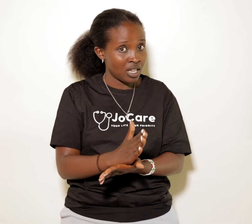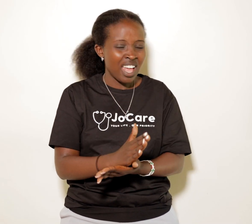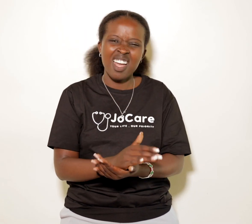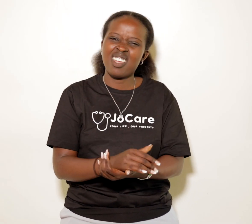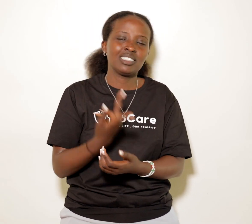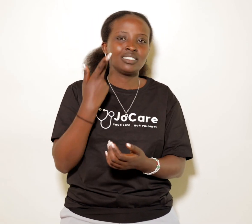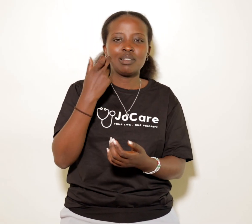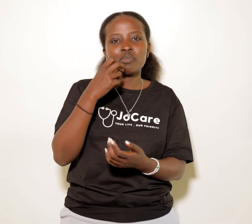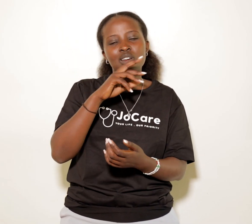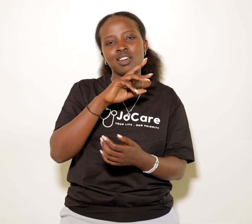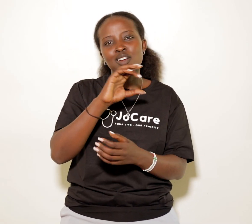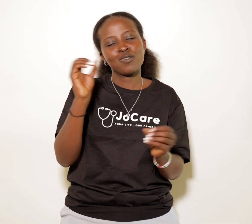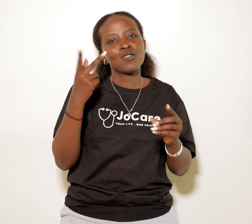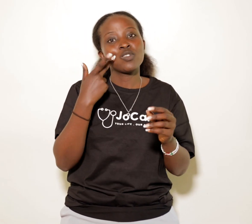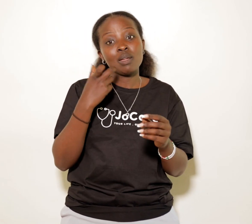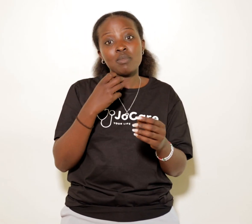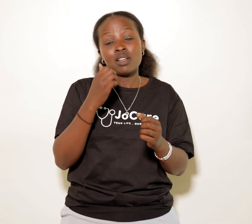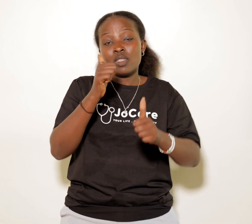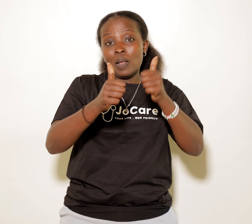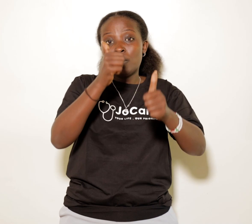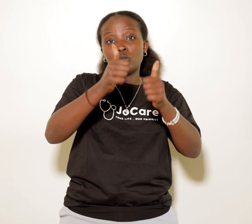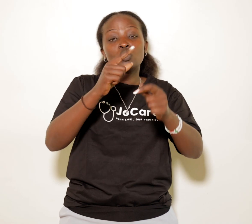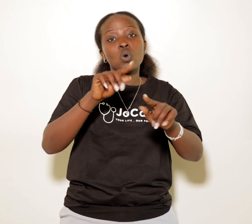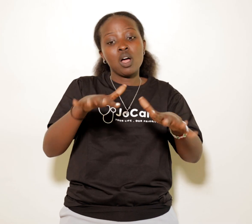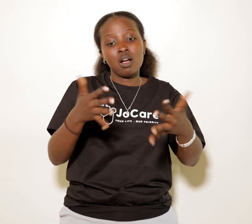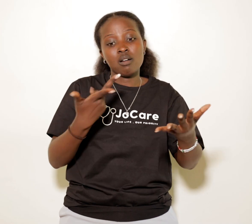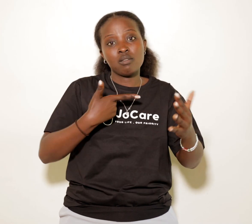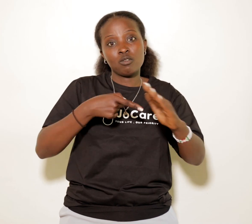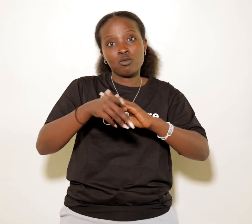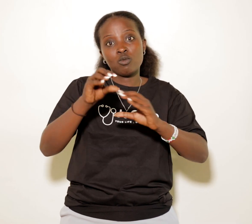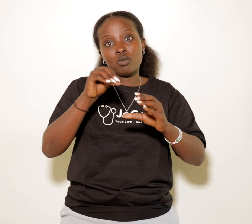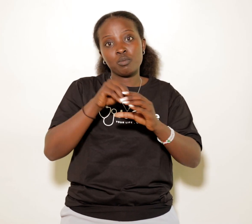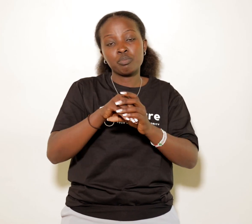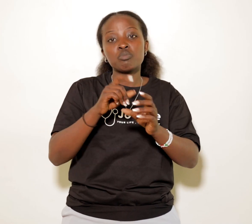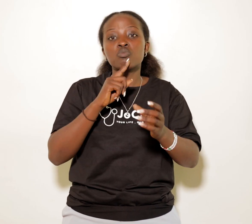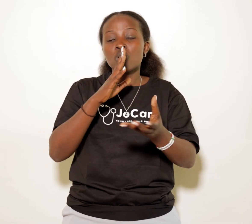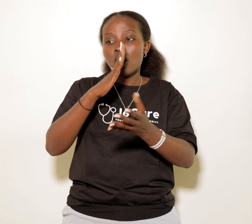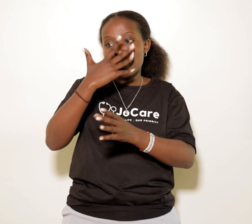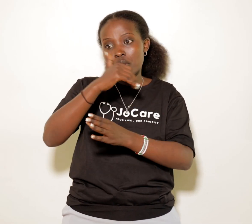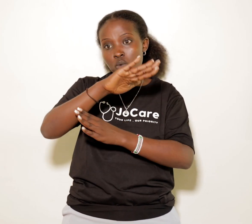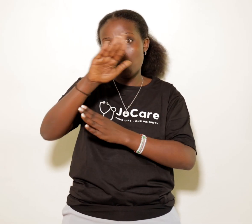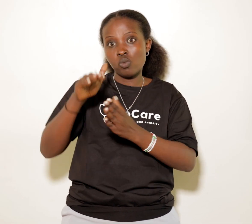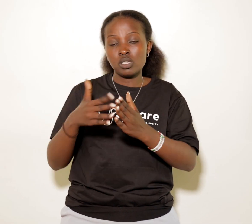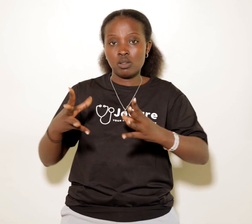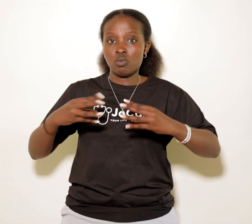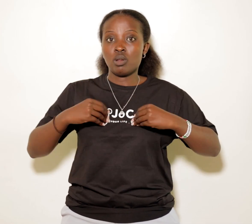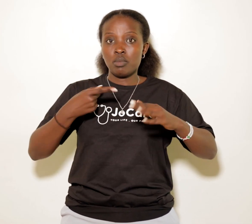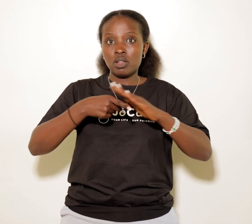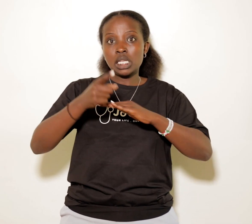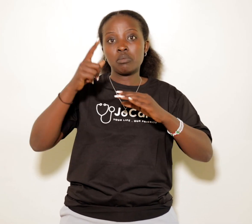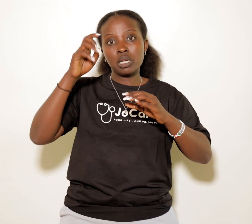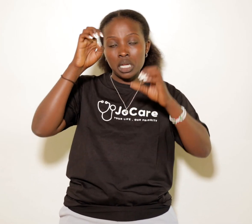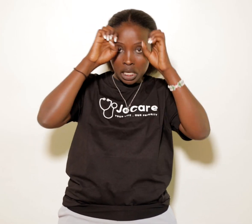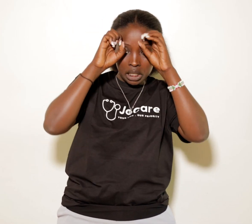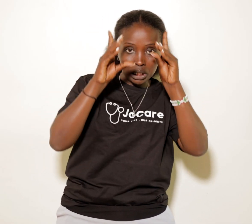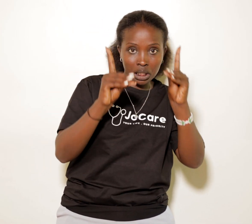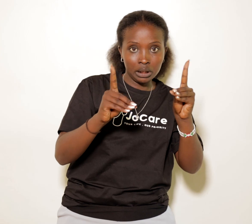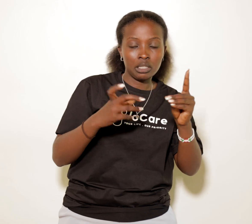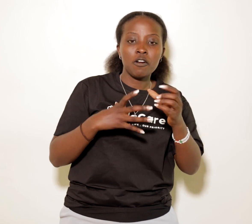is actually a taboo, which is the whole point that most people don't give sexual health education to people living with